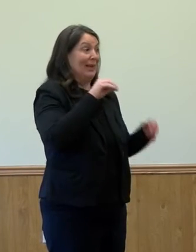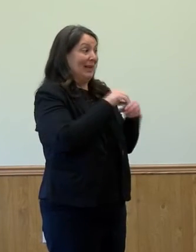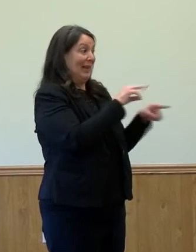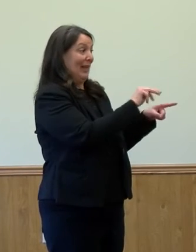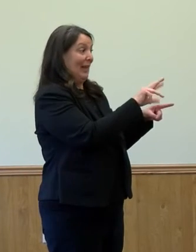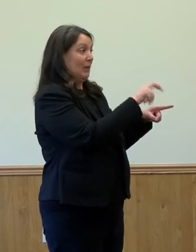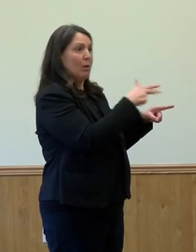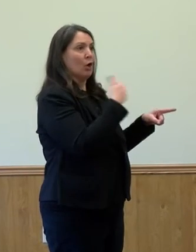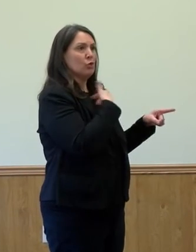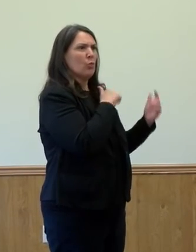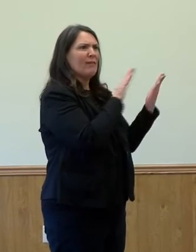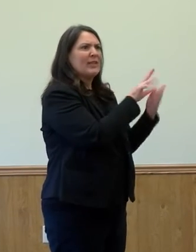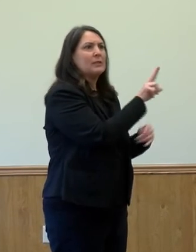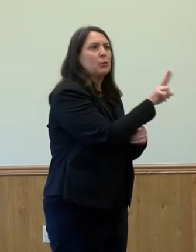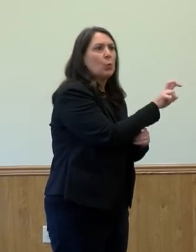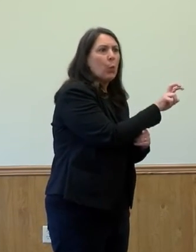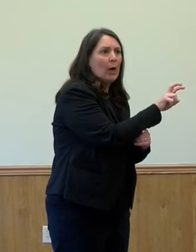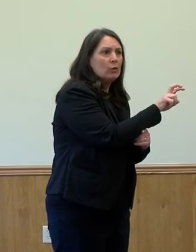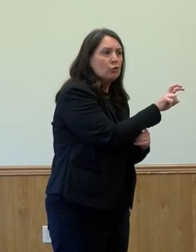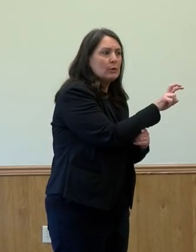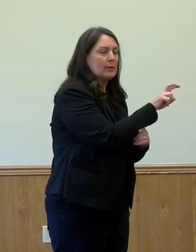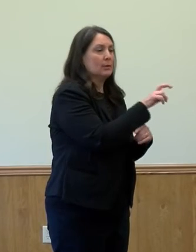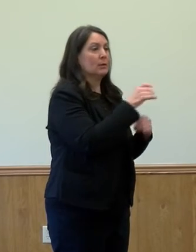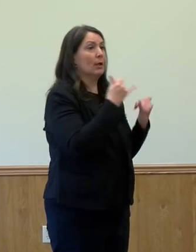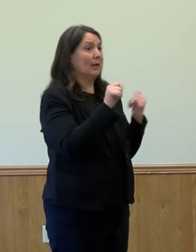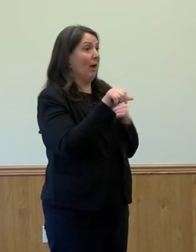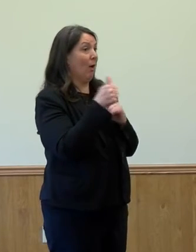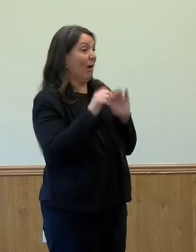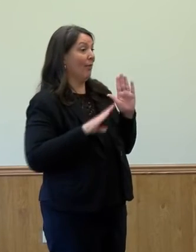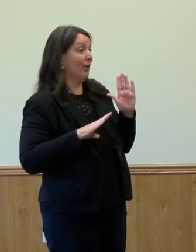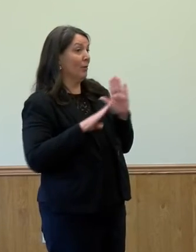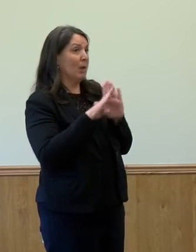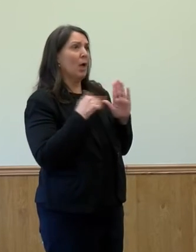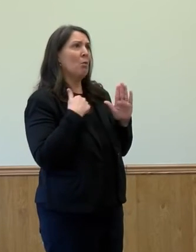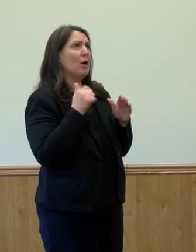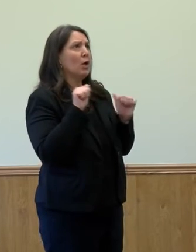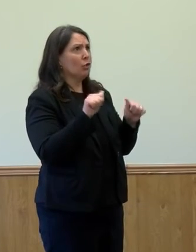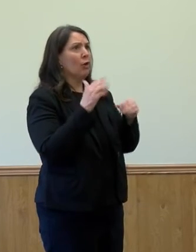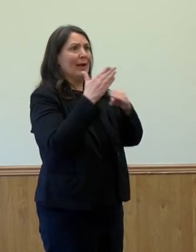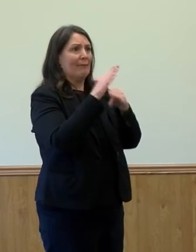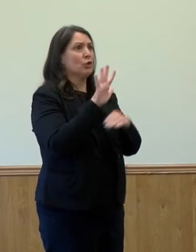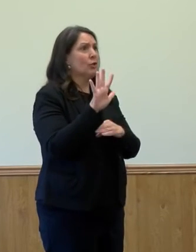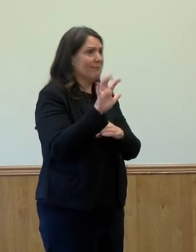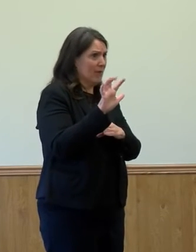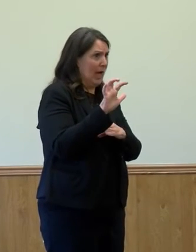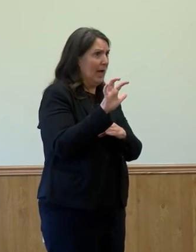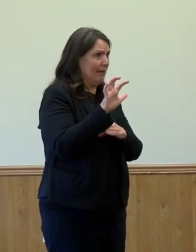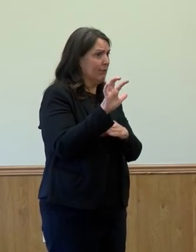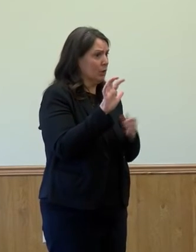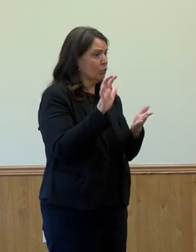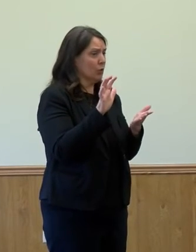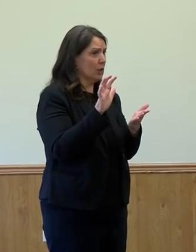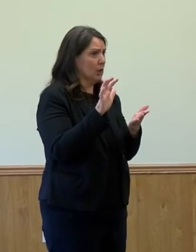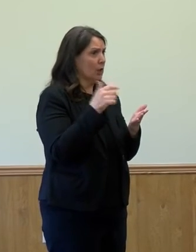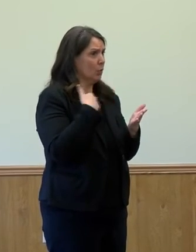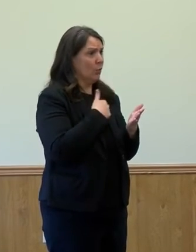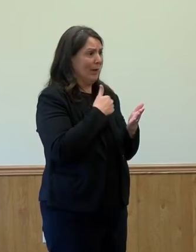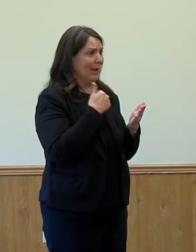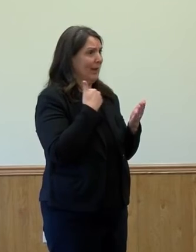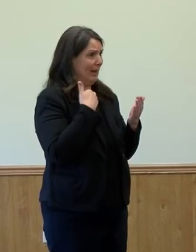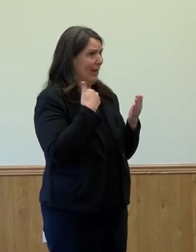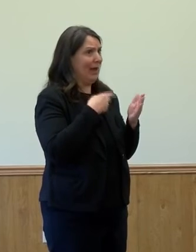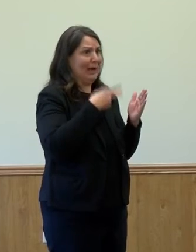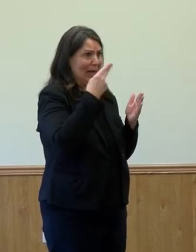at 200. Now, the other peaks that we've had, we've averaged 500 cases. I mean, we were pretty much on the uptake. But